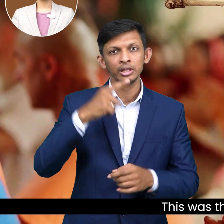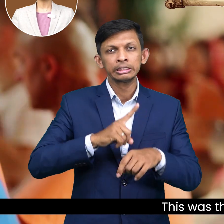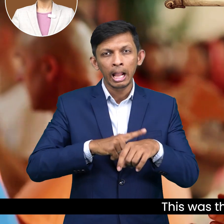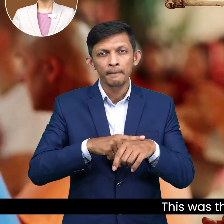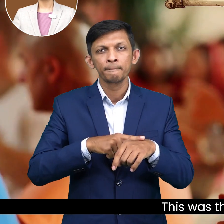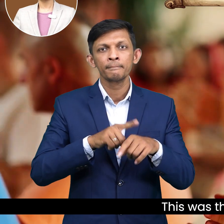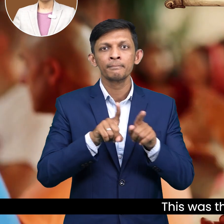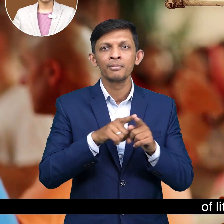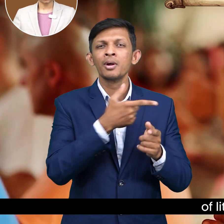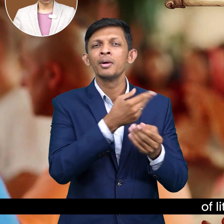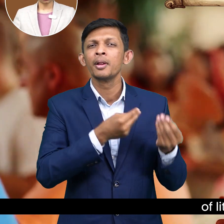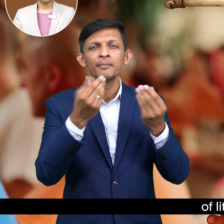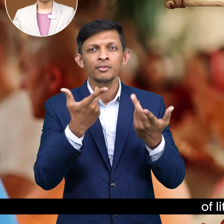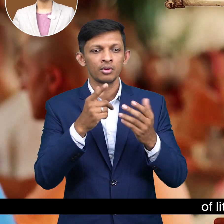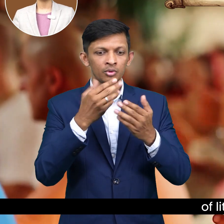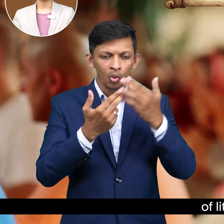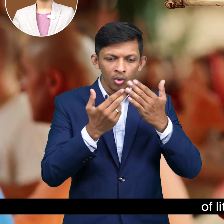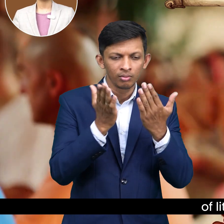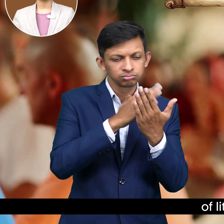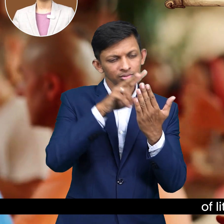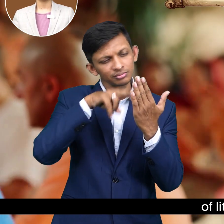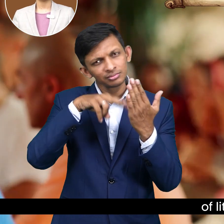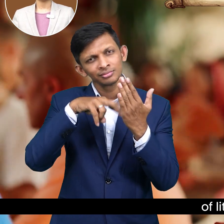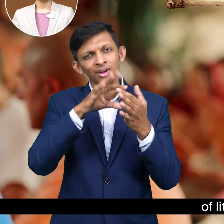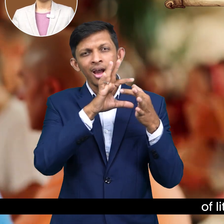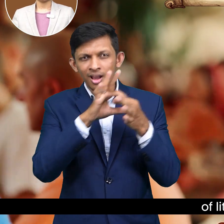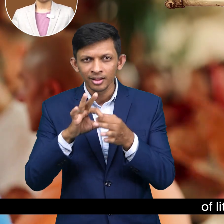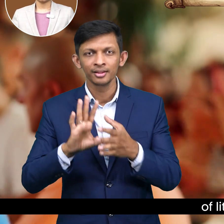This was the earliest form of literature.